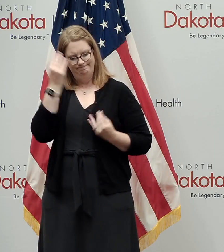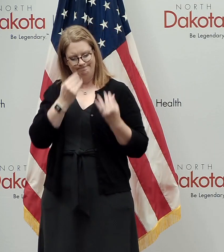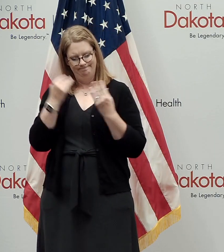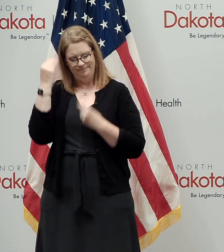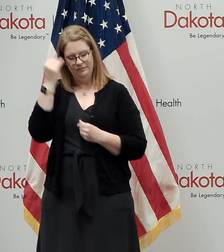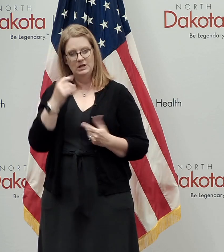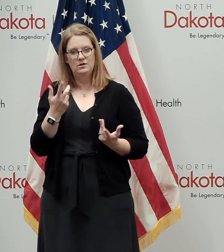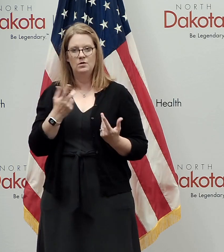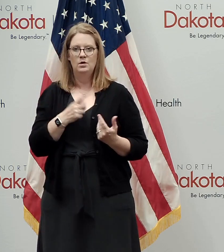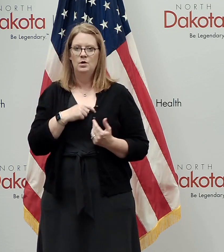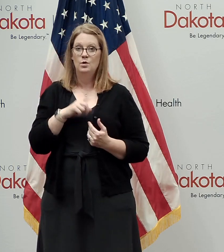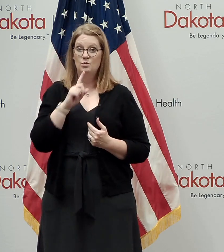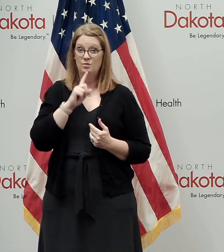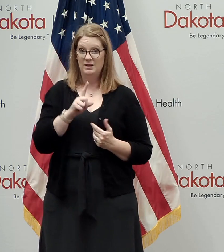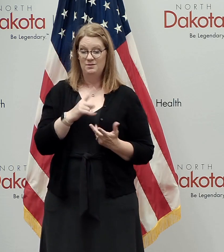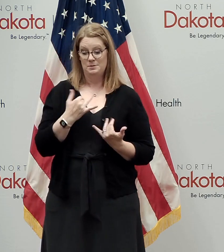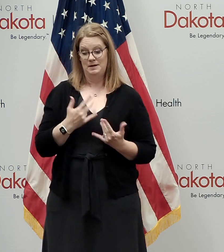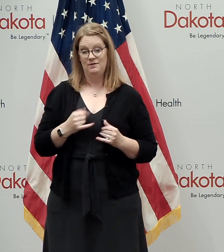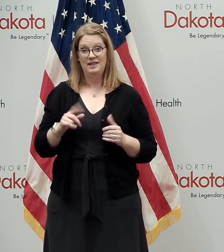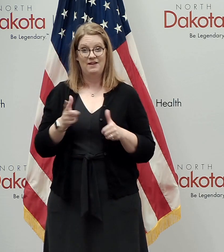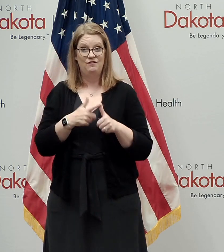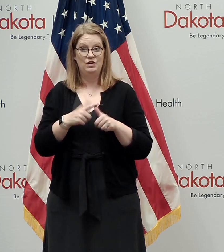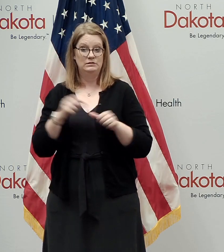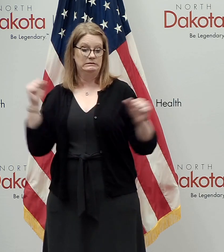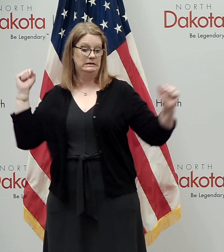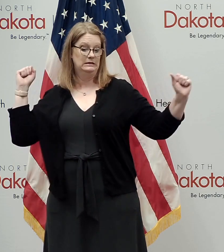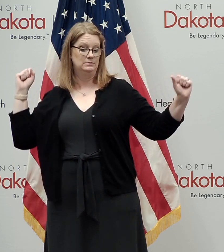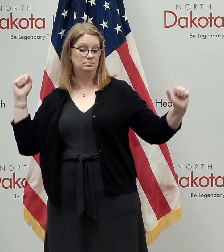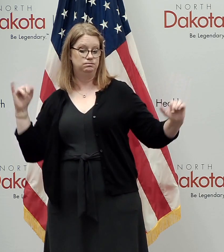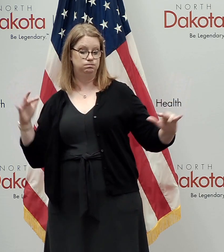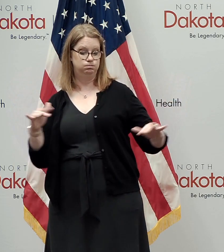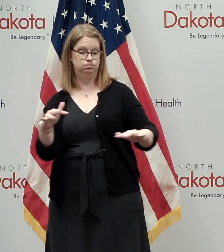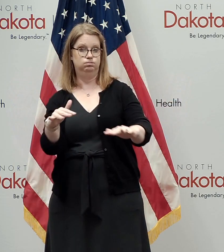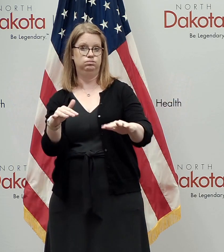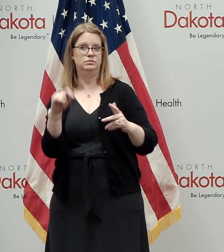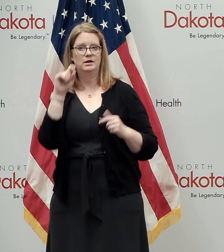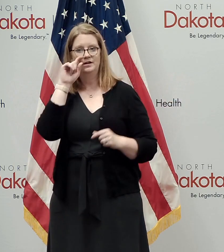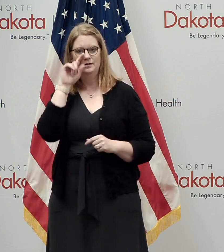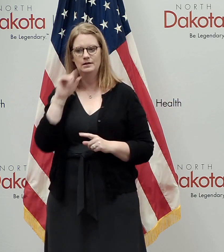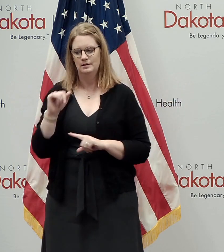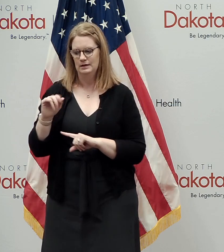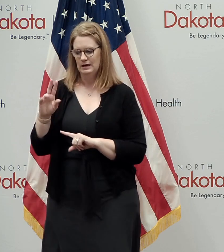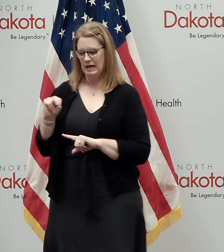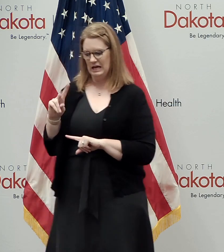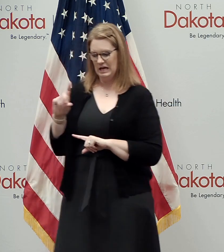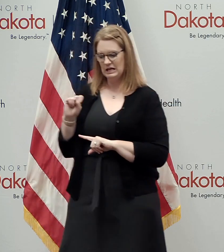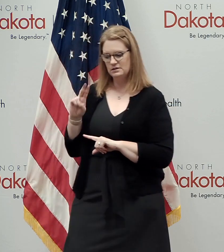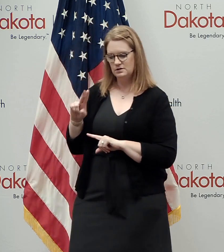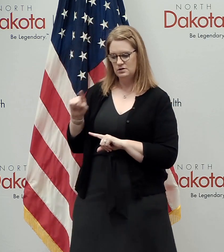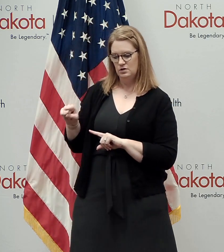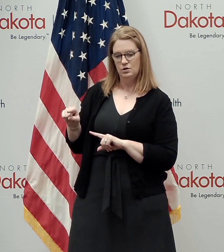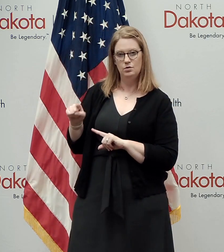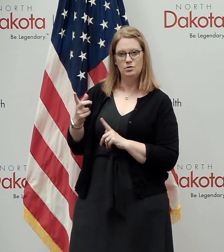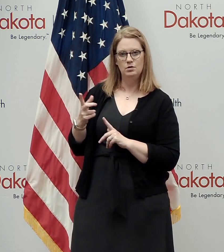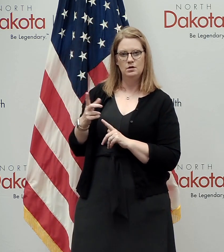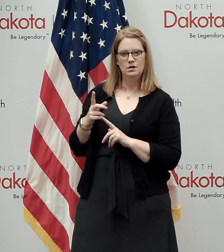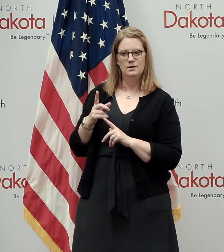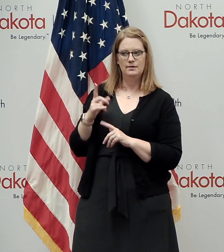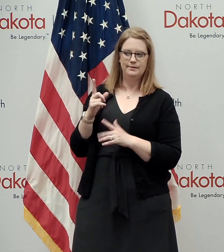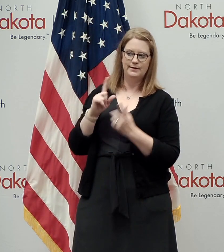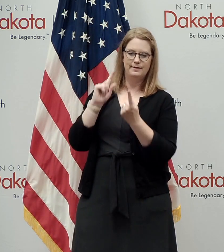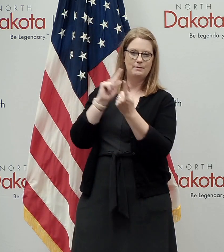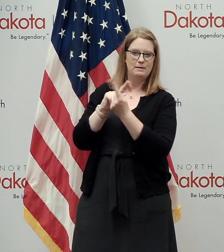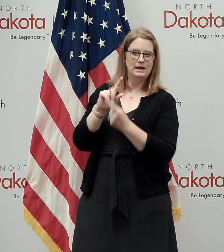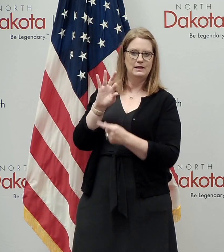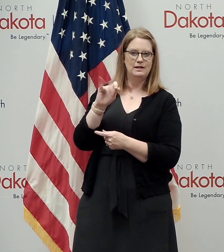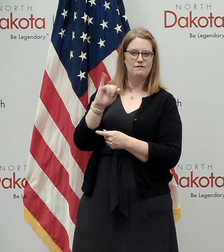surge that's coming. But for example, I think one of you just reported that, you know, NDSU is about to come out with, you know, what does it mean at the Fargo Dome? You know, because